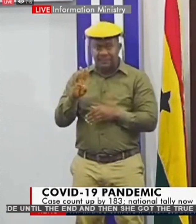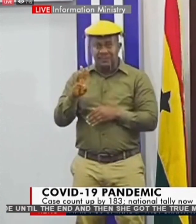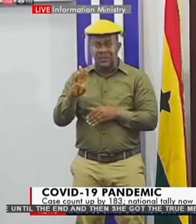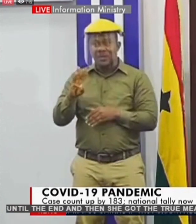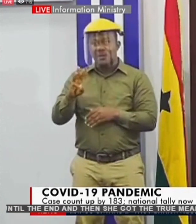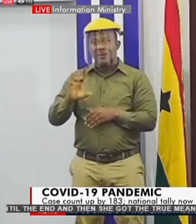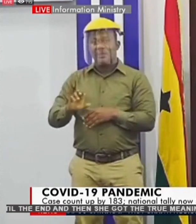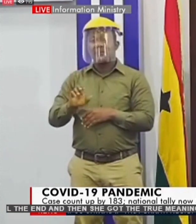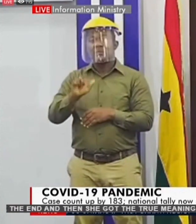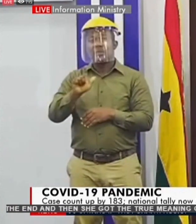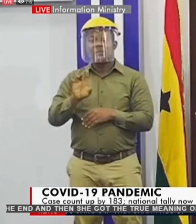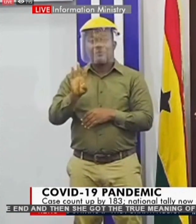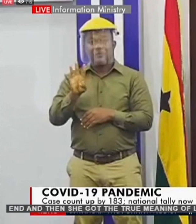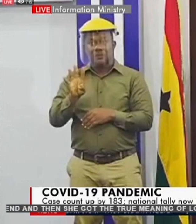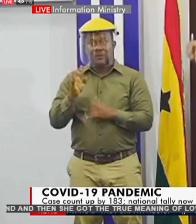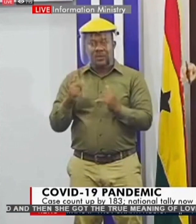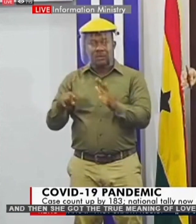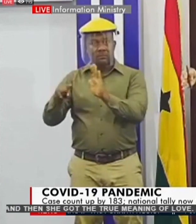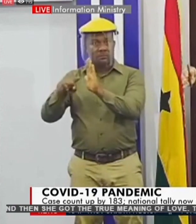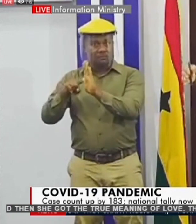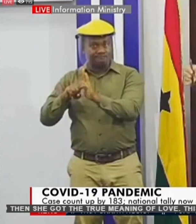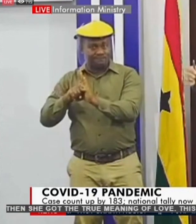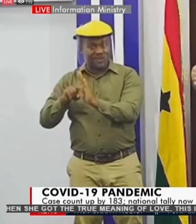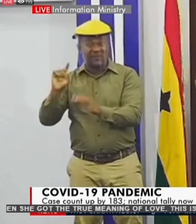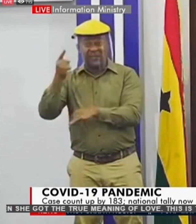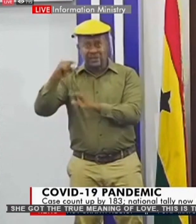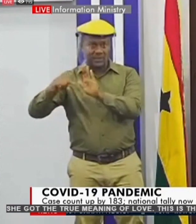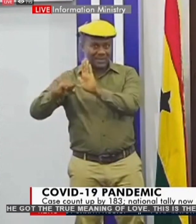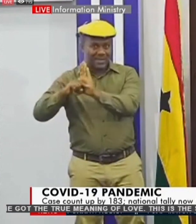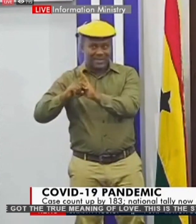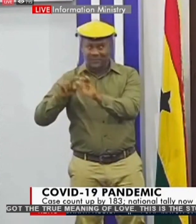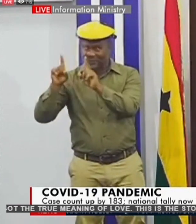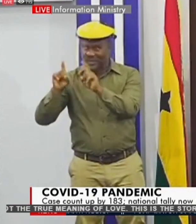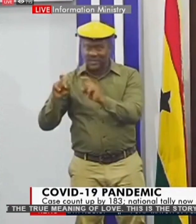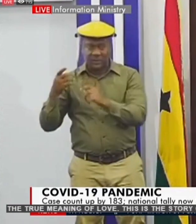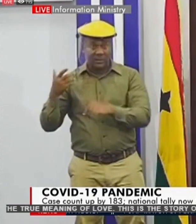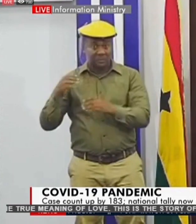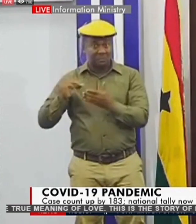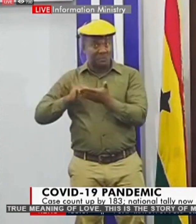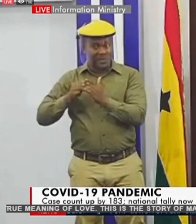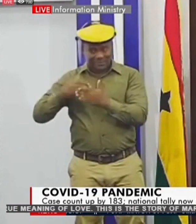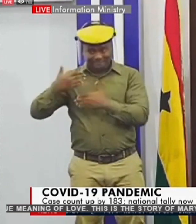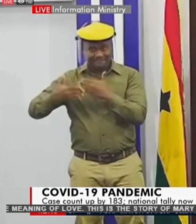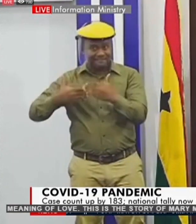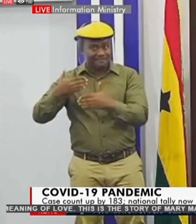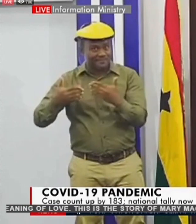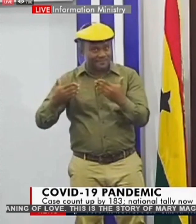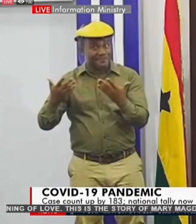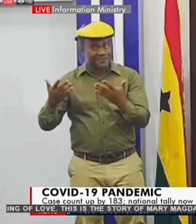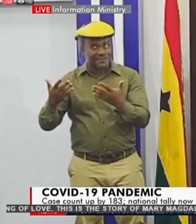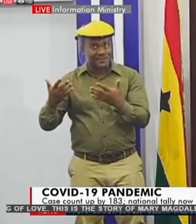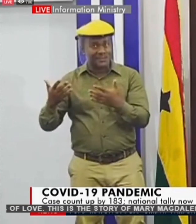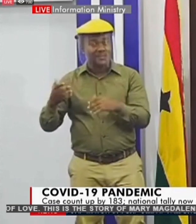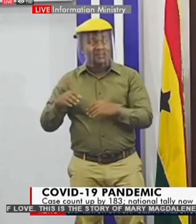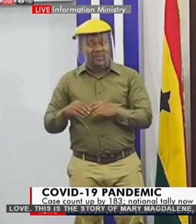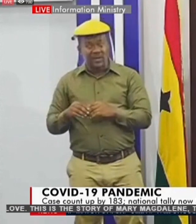624 have now tested negative, a first negative. And so, in due course, inshallah, when they